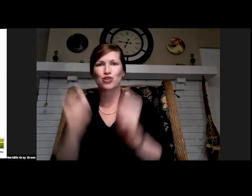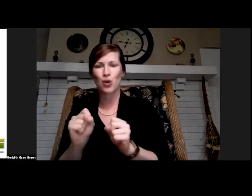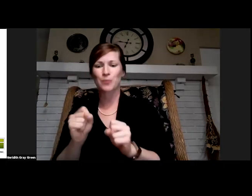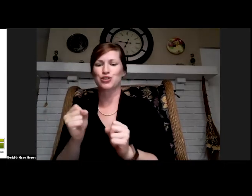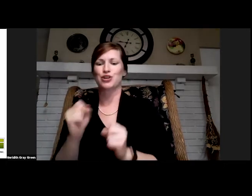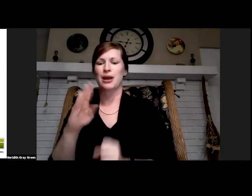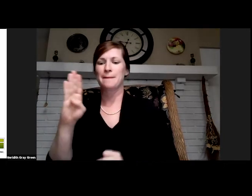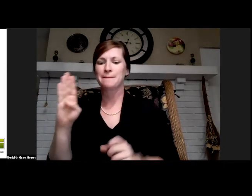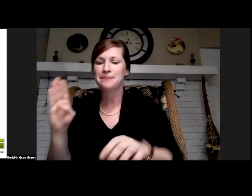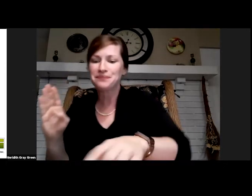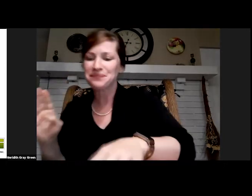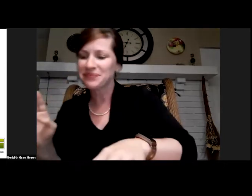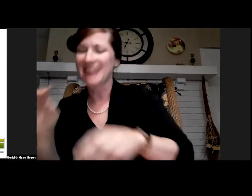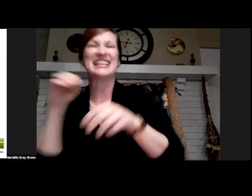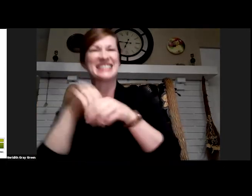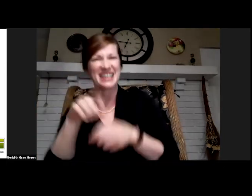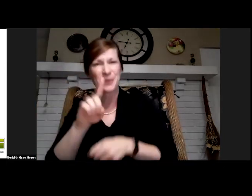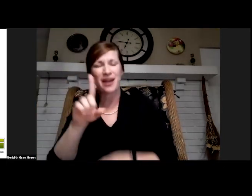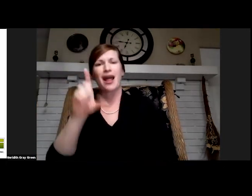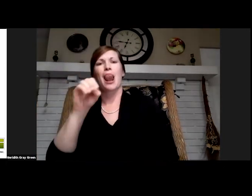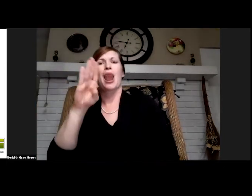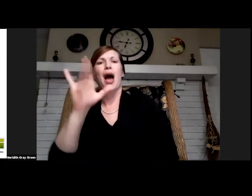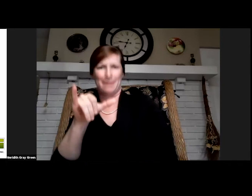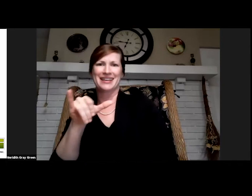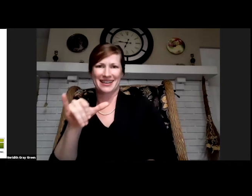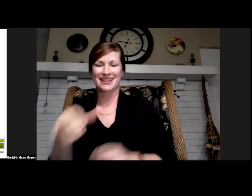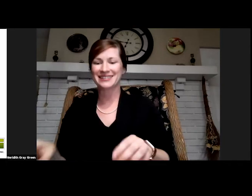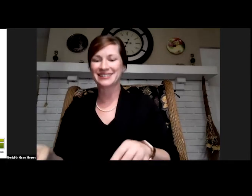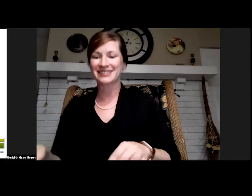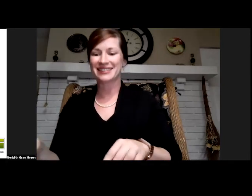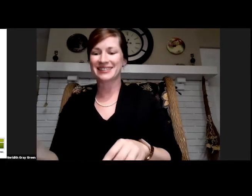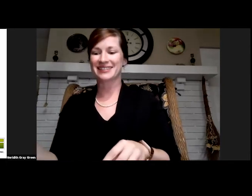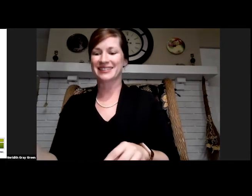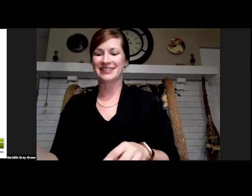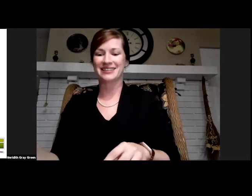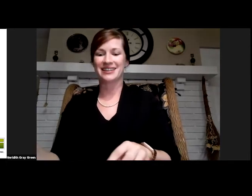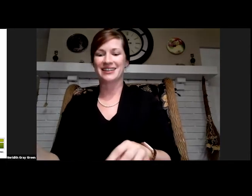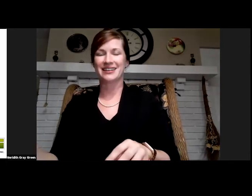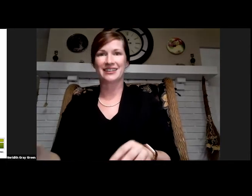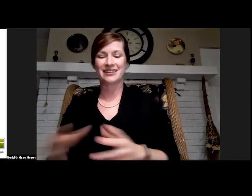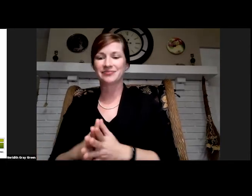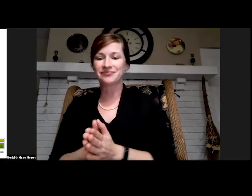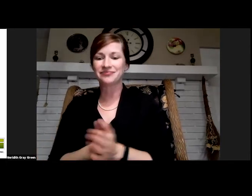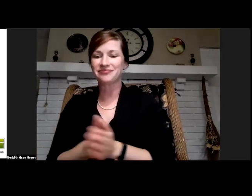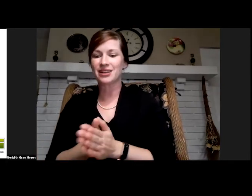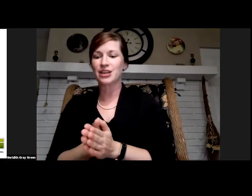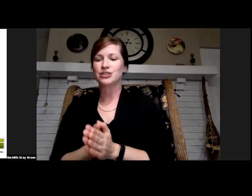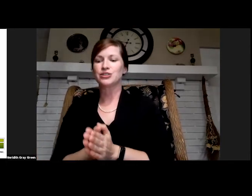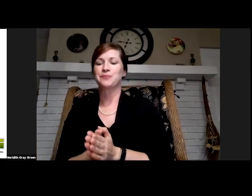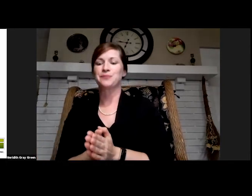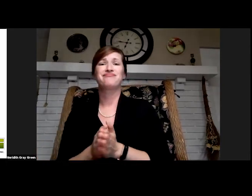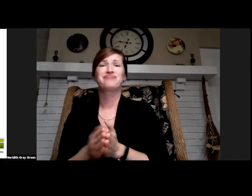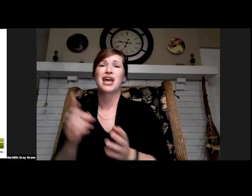And then we also have another fascinating piece, a sculpture that is located in the lobby of the Kemper